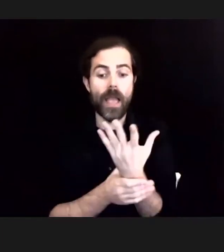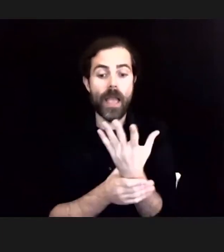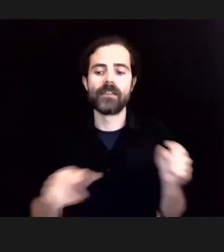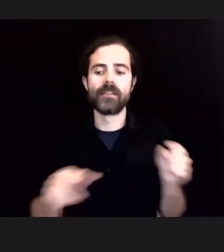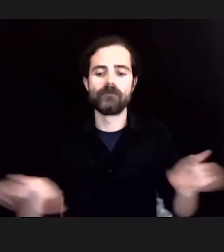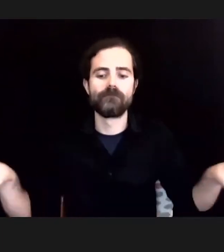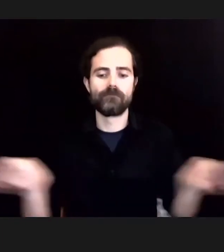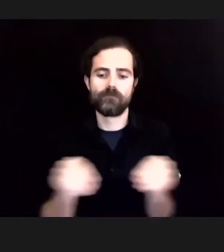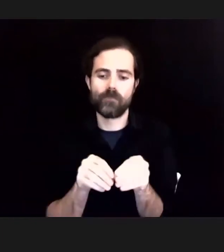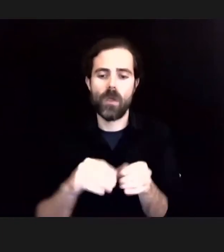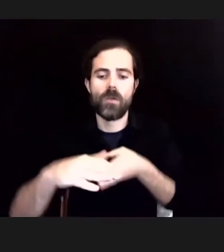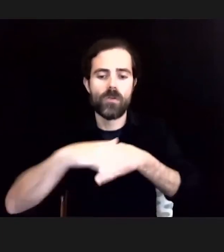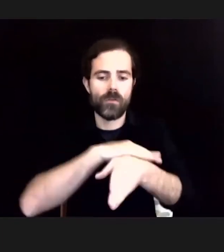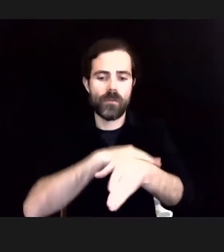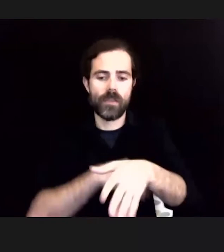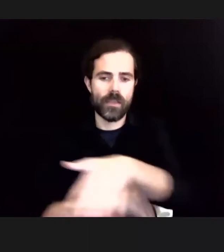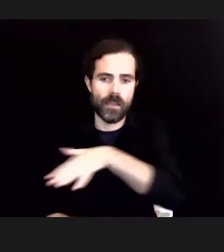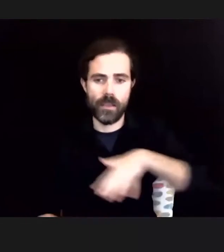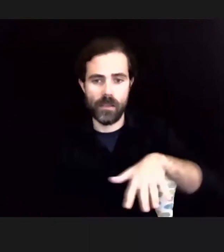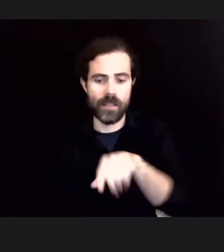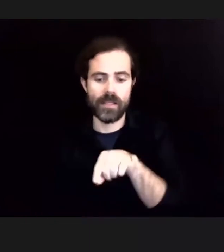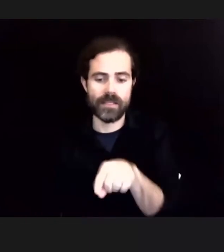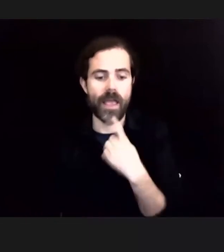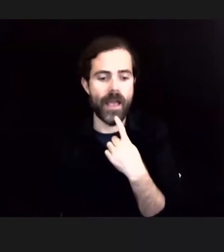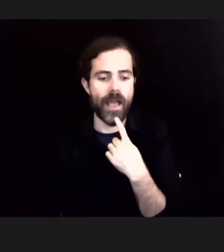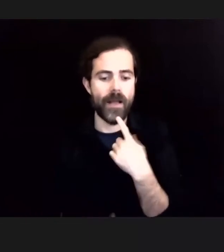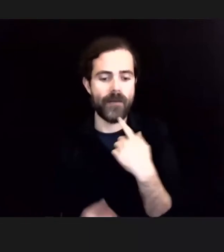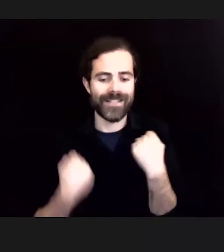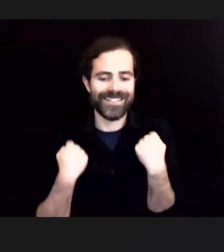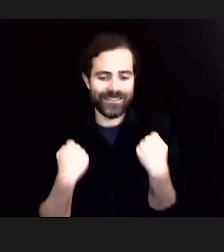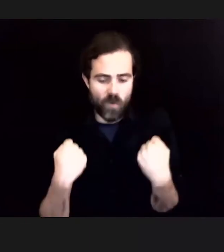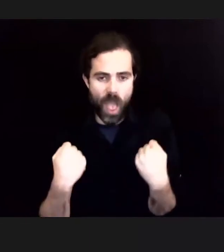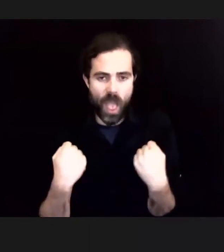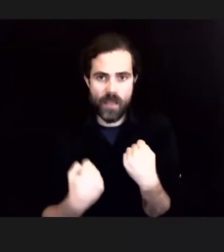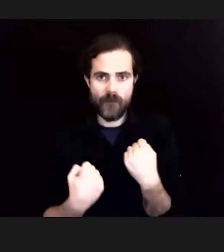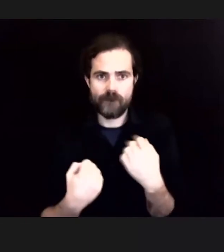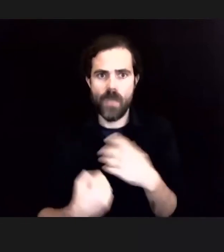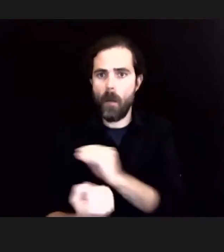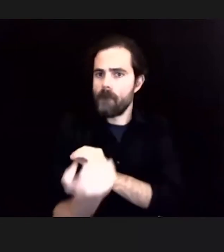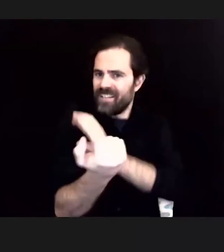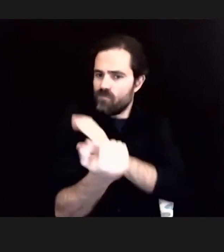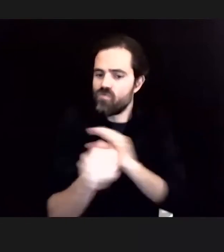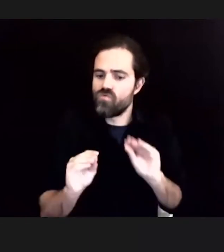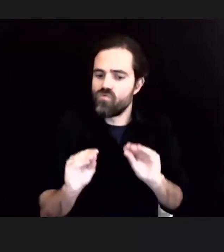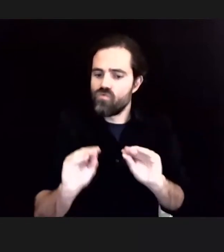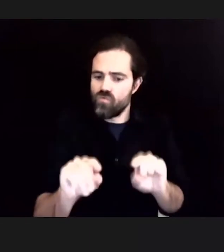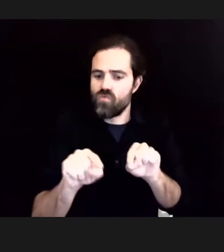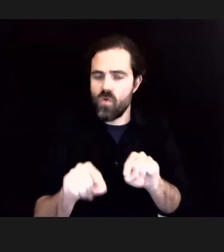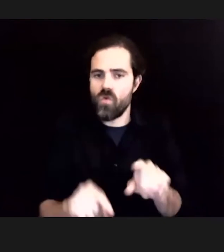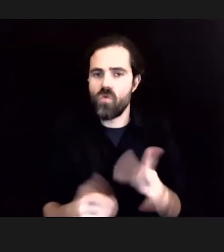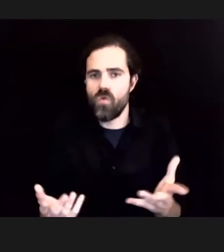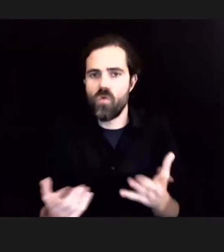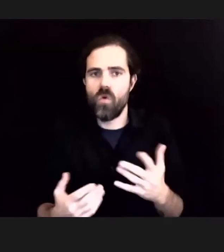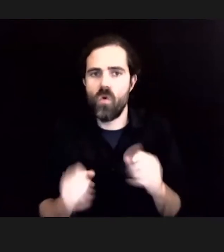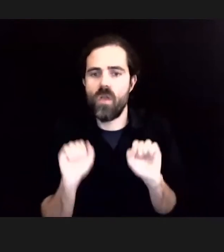to strengthen its ability to do good. And PHILEA is the voice of European philanthropy, and